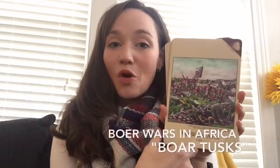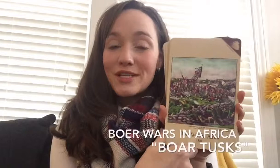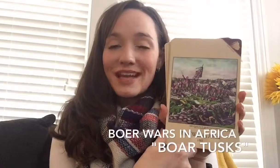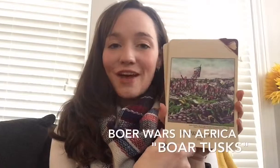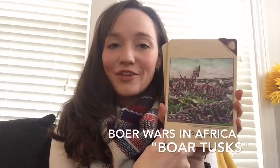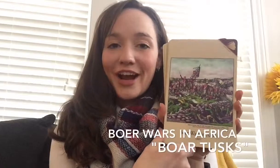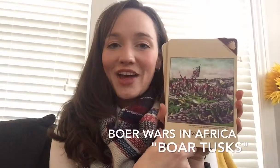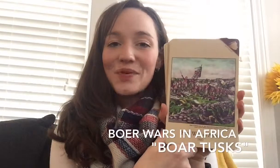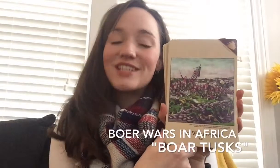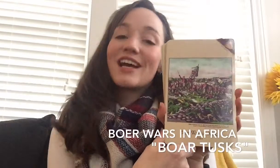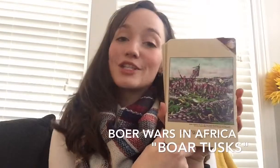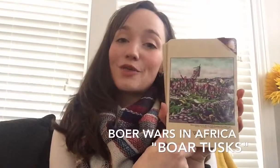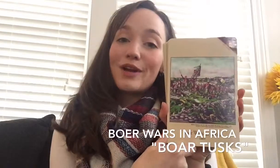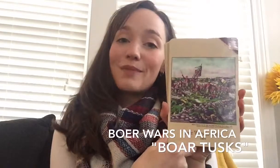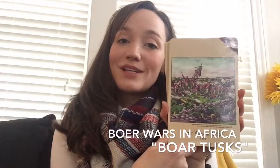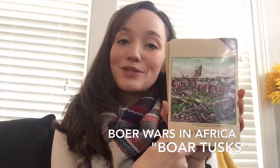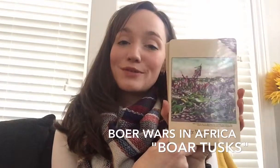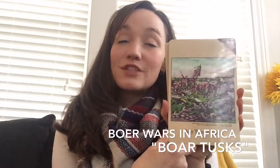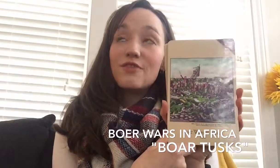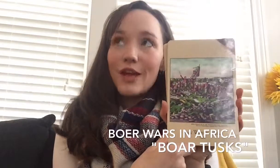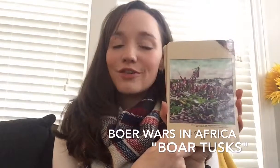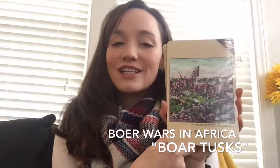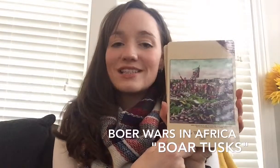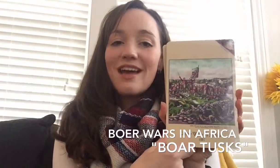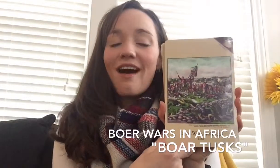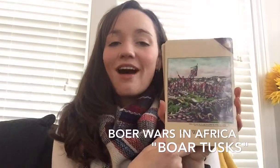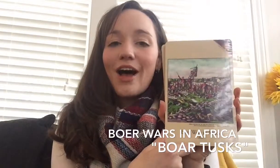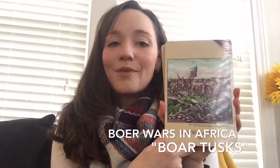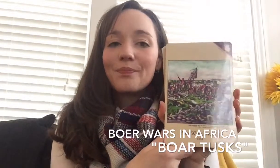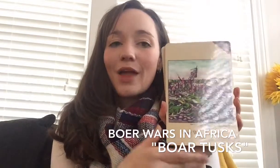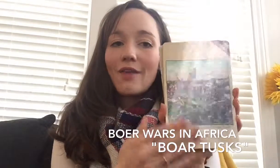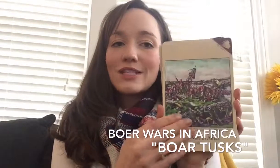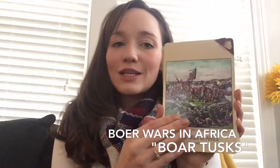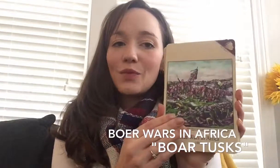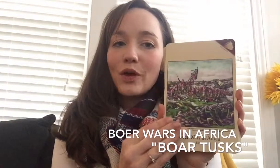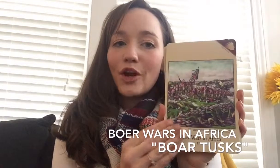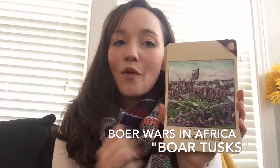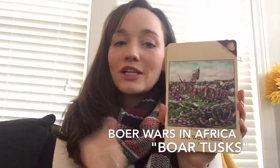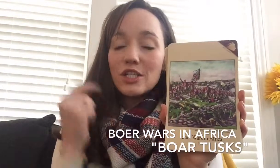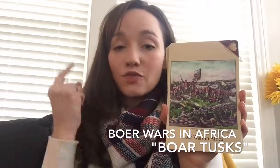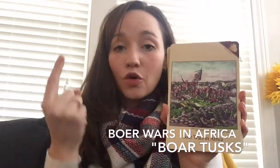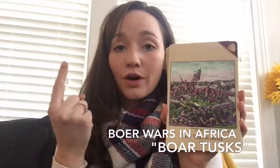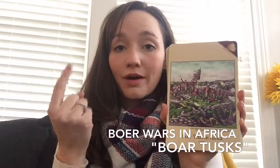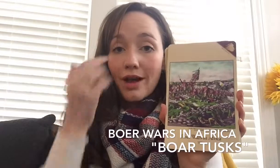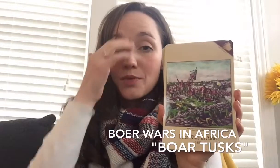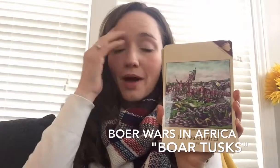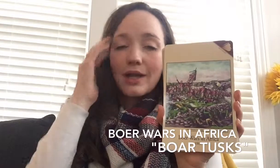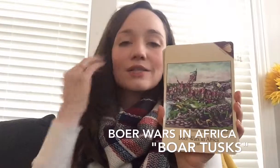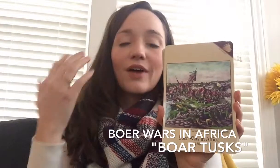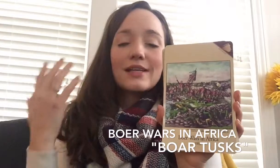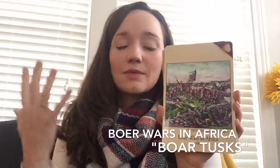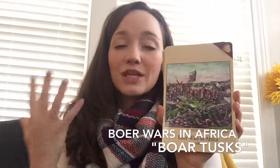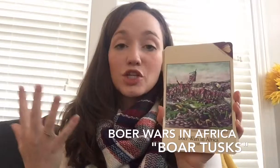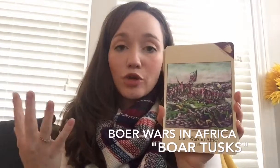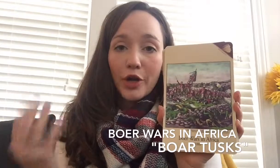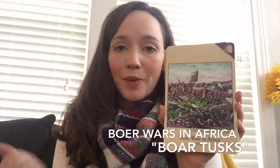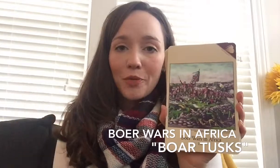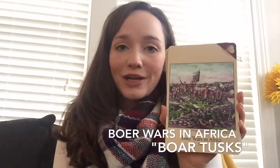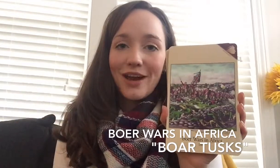Wars in Africa, which is actually one of my students' favorites. Obviously, we're going just for a mnemonic device, something to trigger memory, not